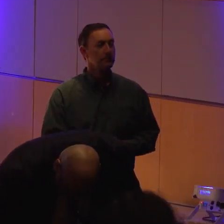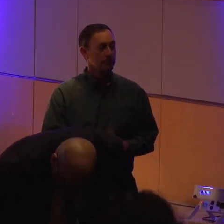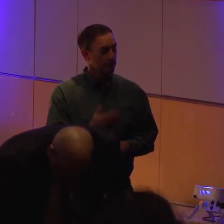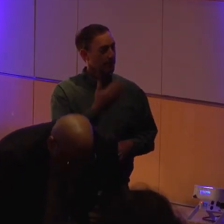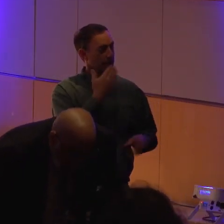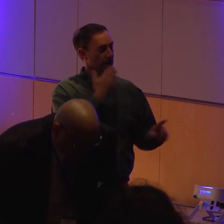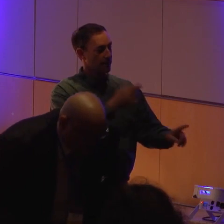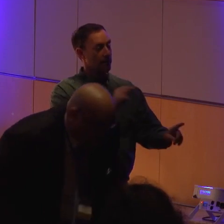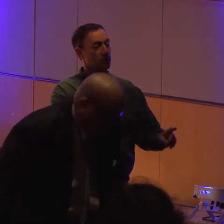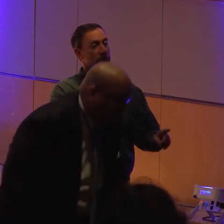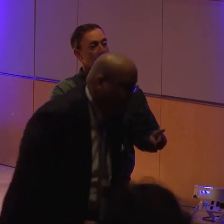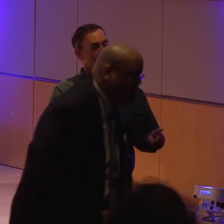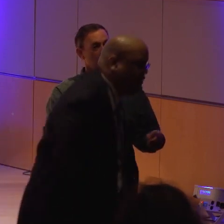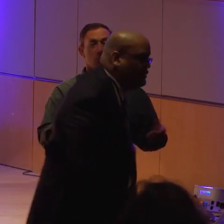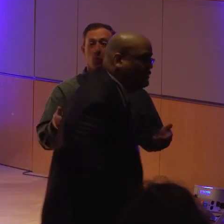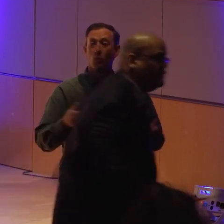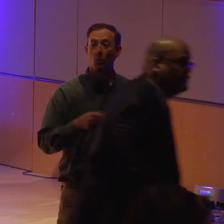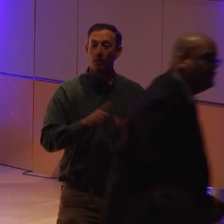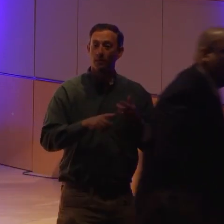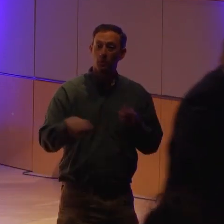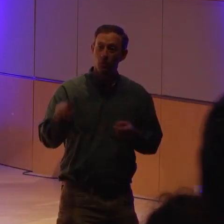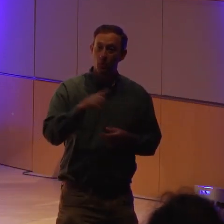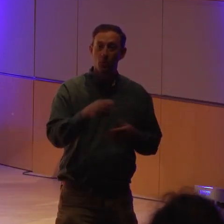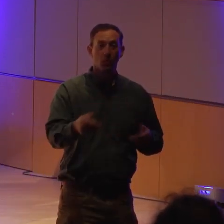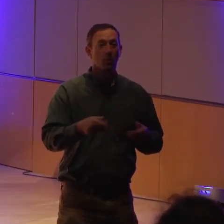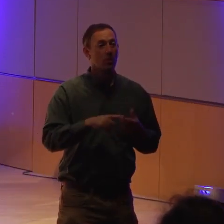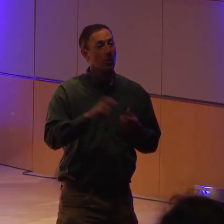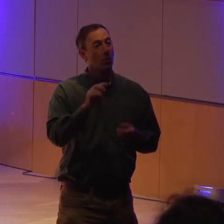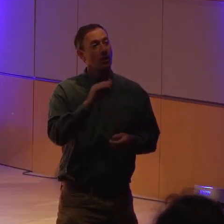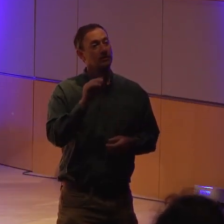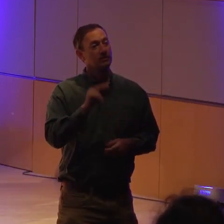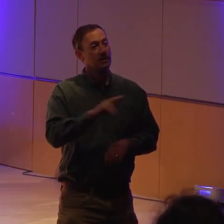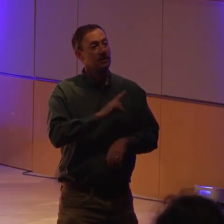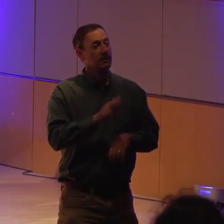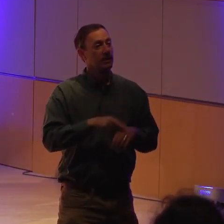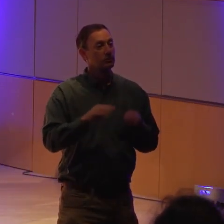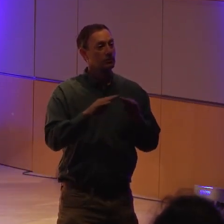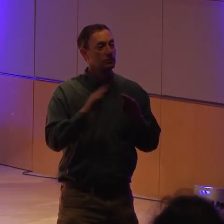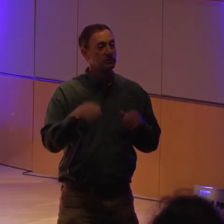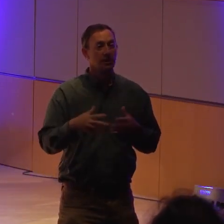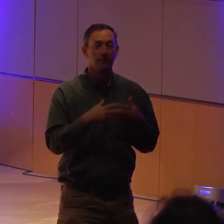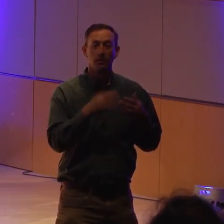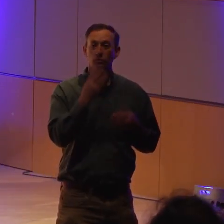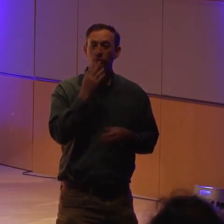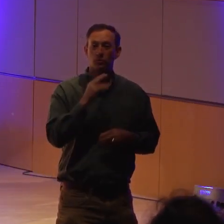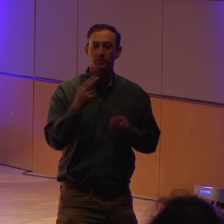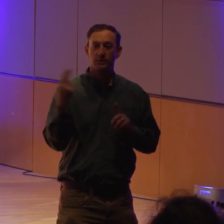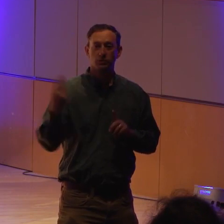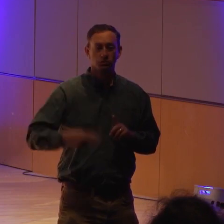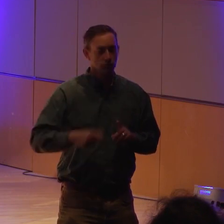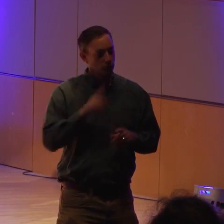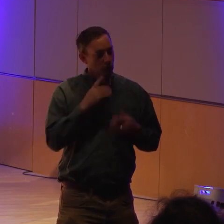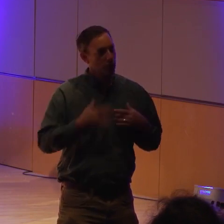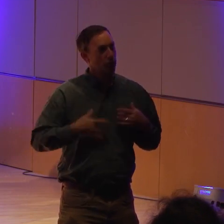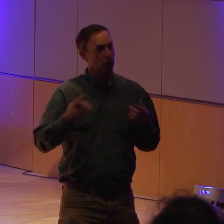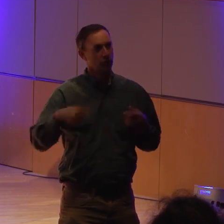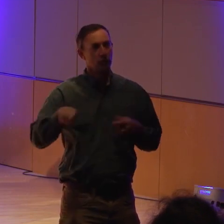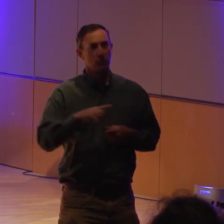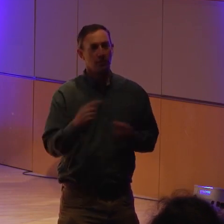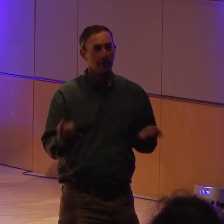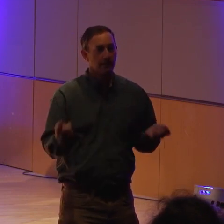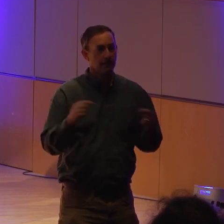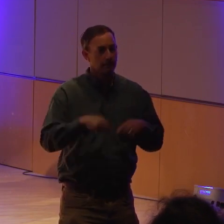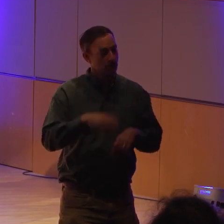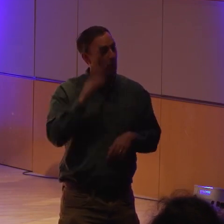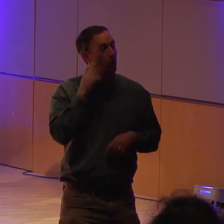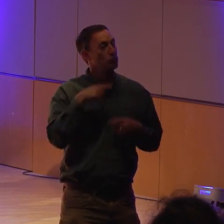Thank you, Todd. Welcome to you all. Welcome to the Weizmann National Museum of American Jewish History. We're truly thrilled to have you. We